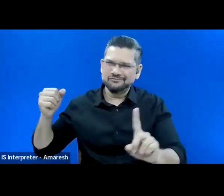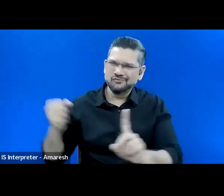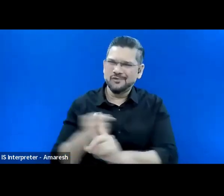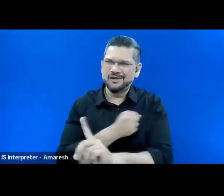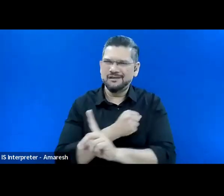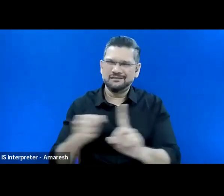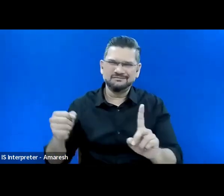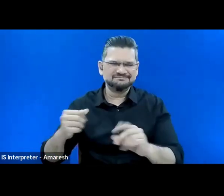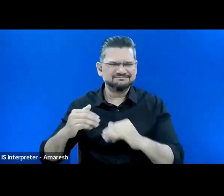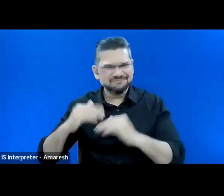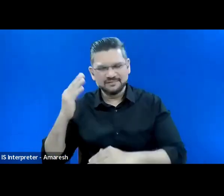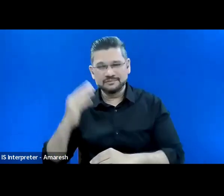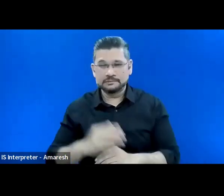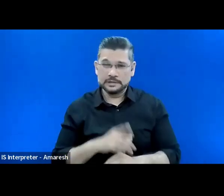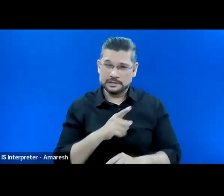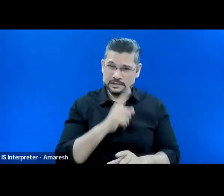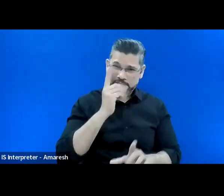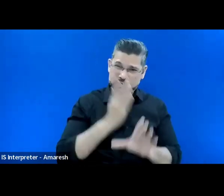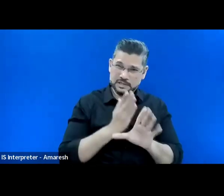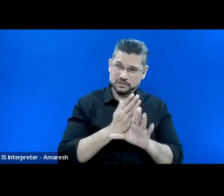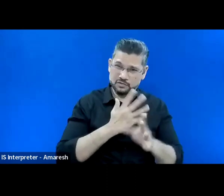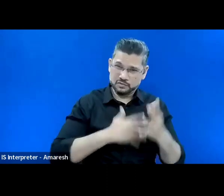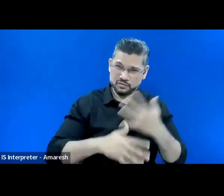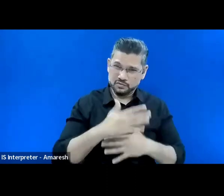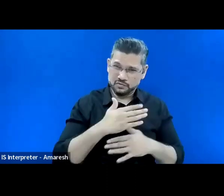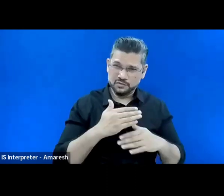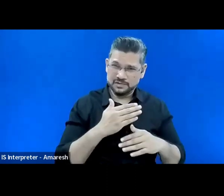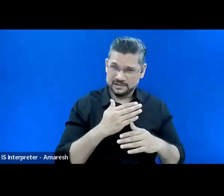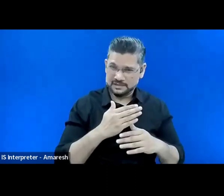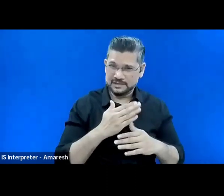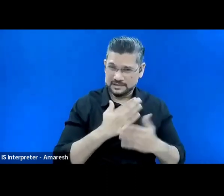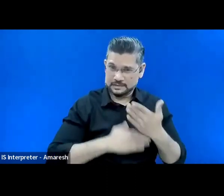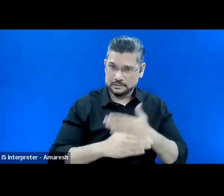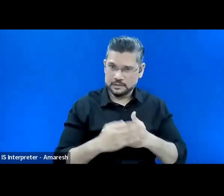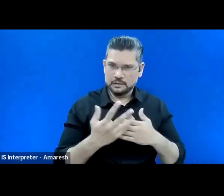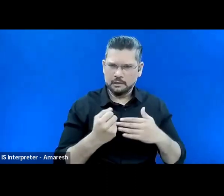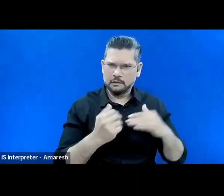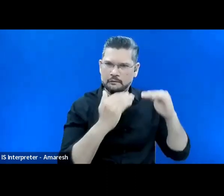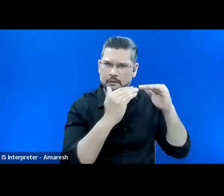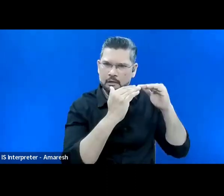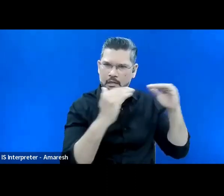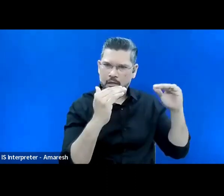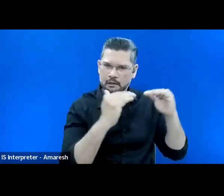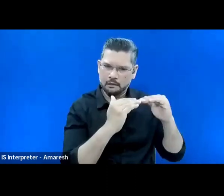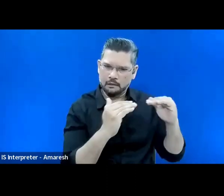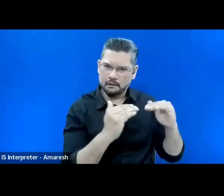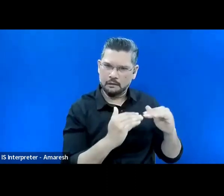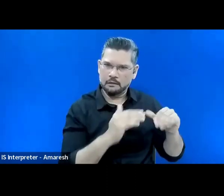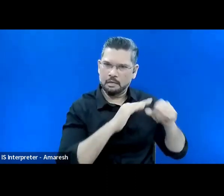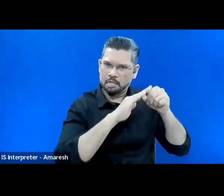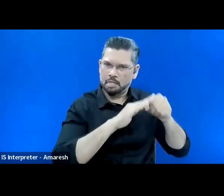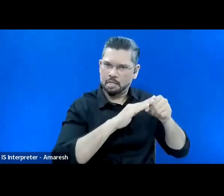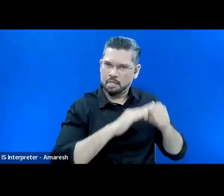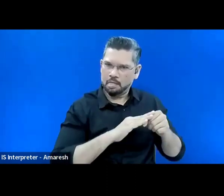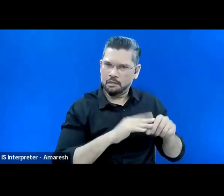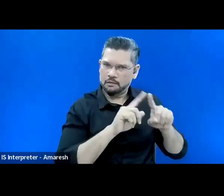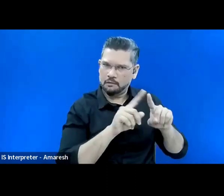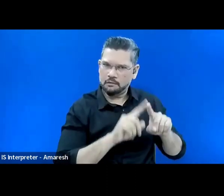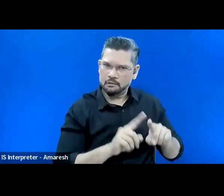can tell you firsthand that there are layers to the discrimination of women with disabilities. You know, first off, we can look